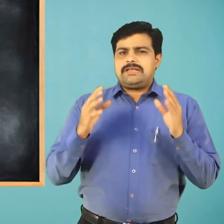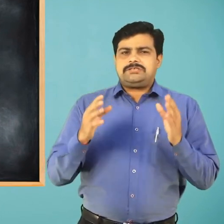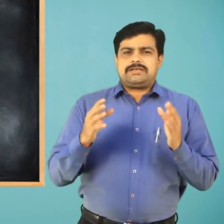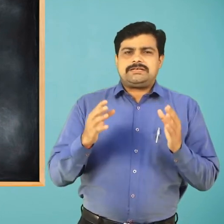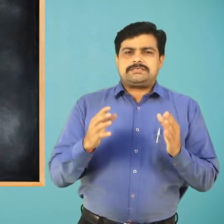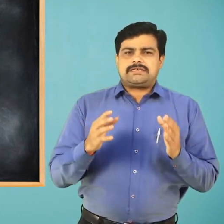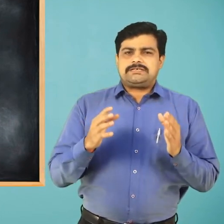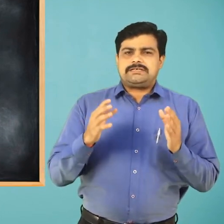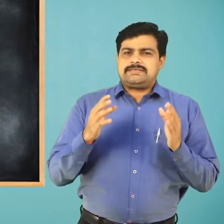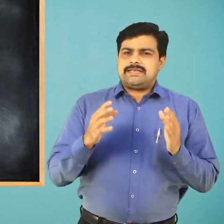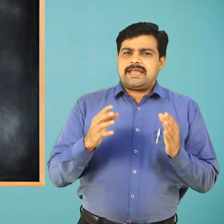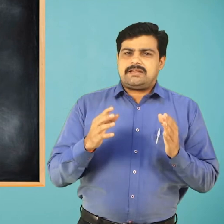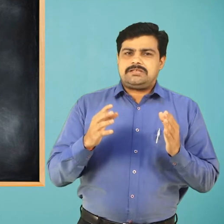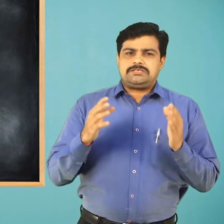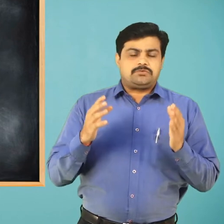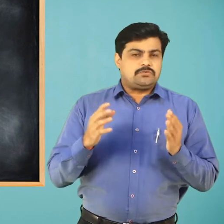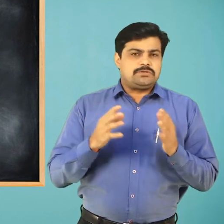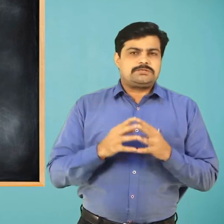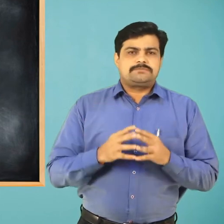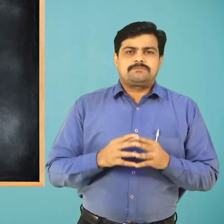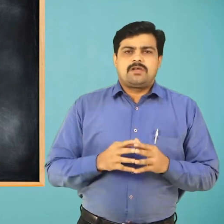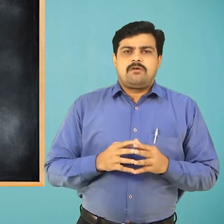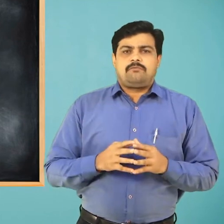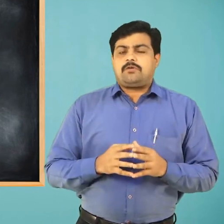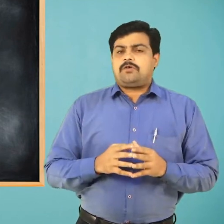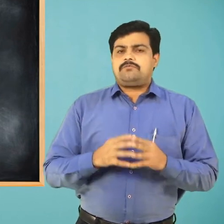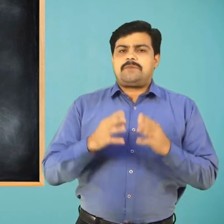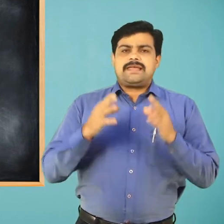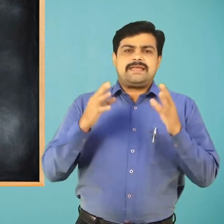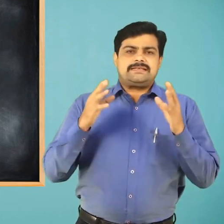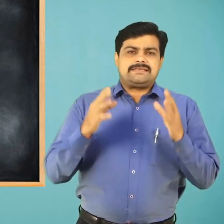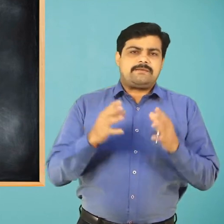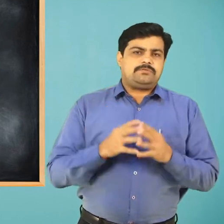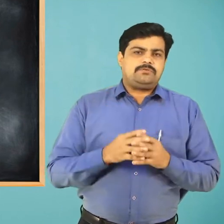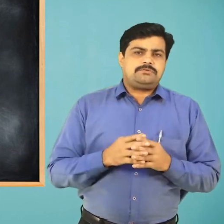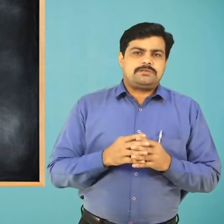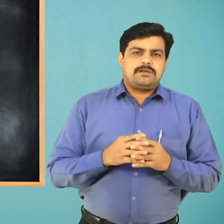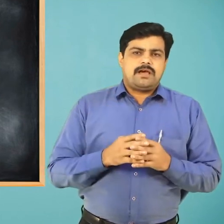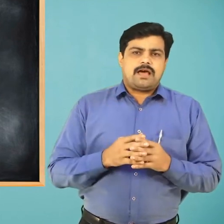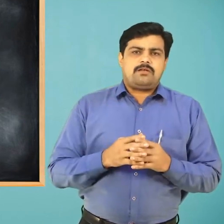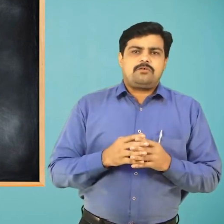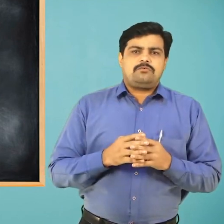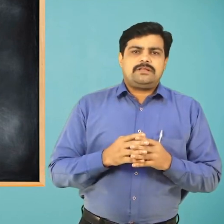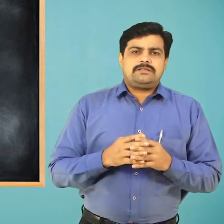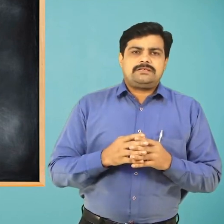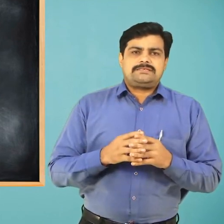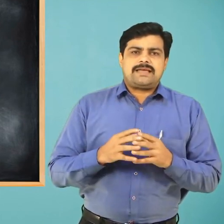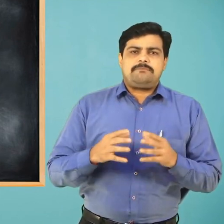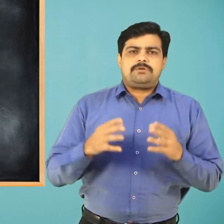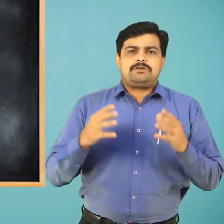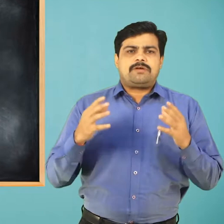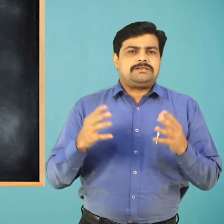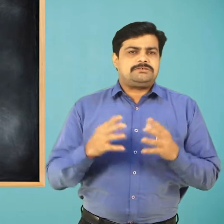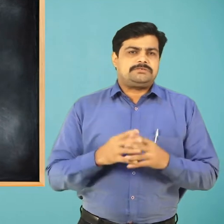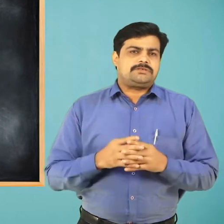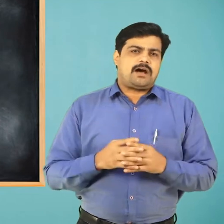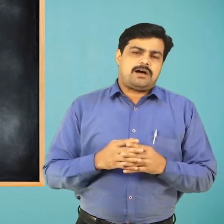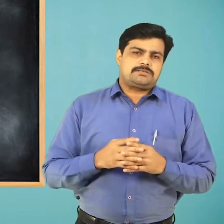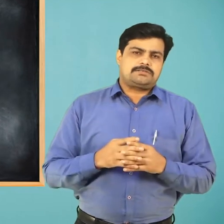shall discuss in detail these rules, followed by examples along with the sample questions asked